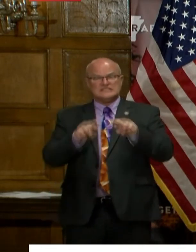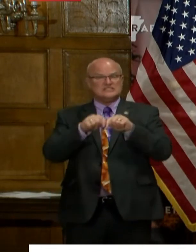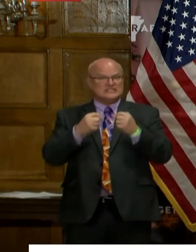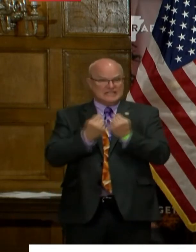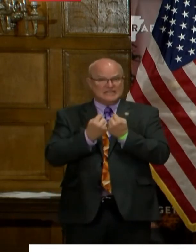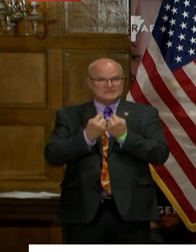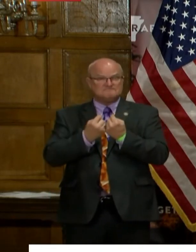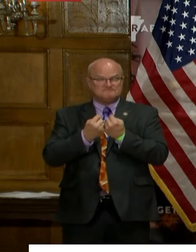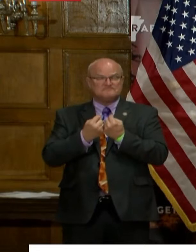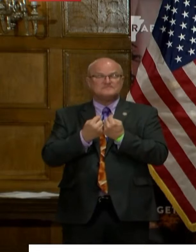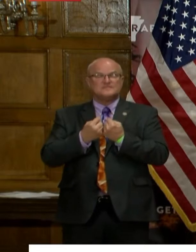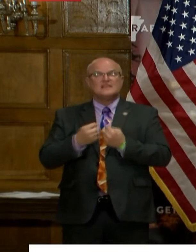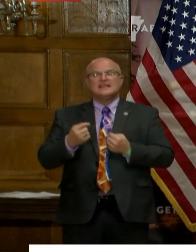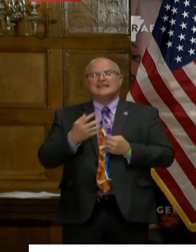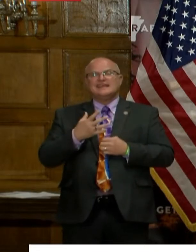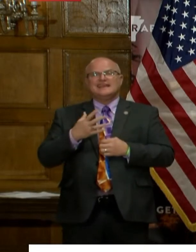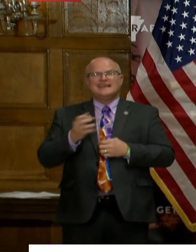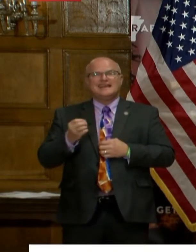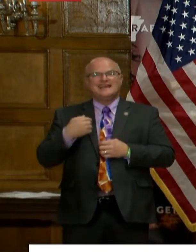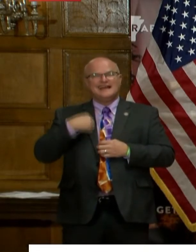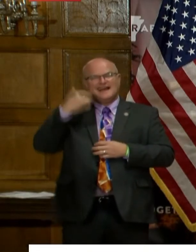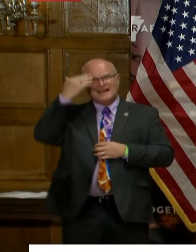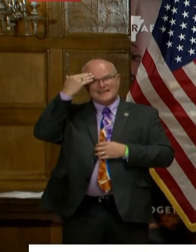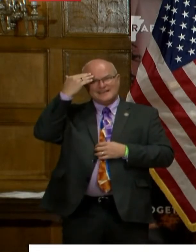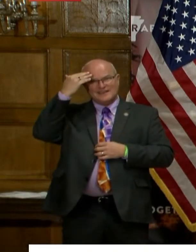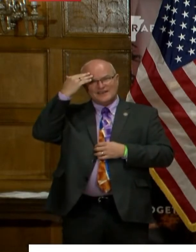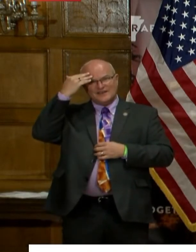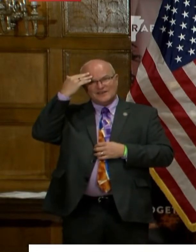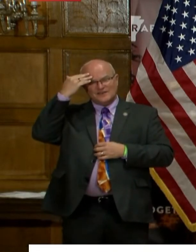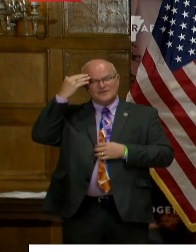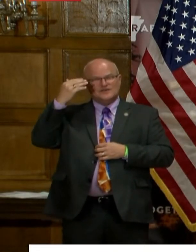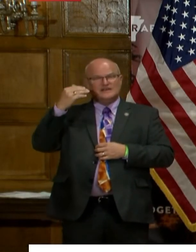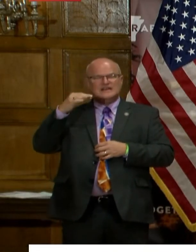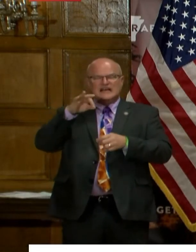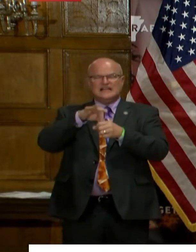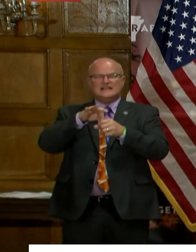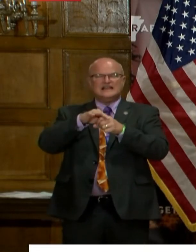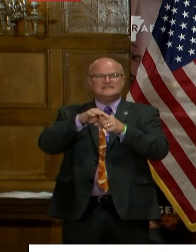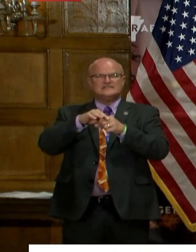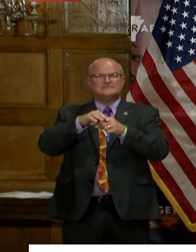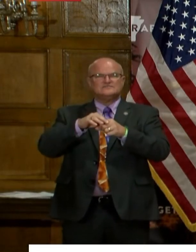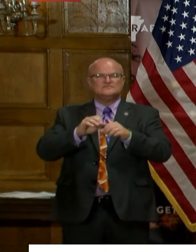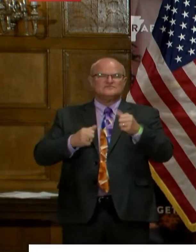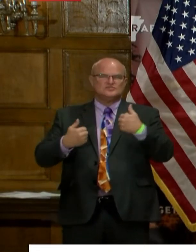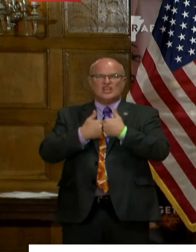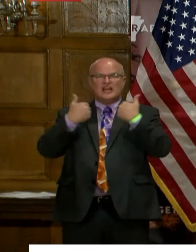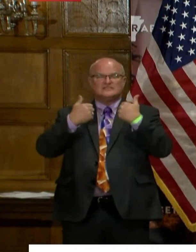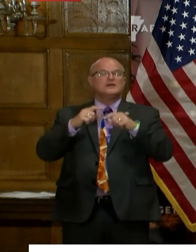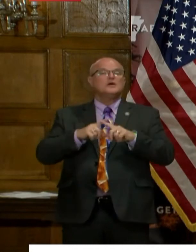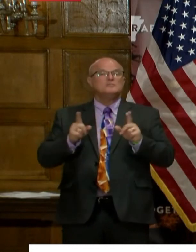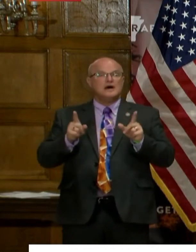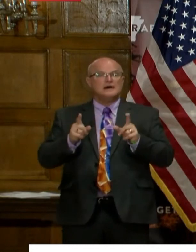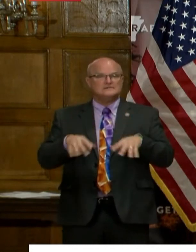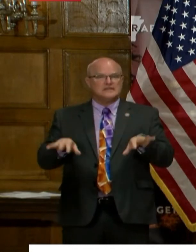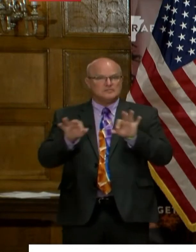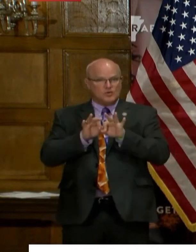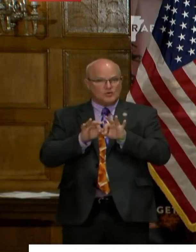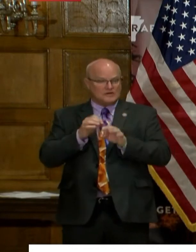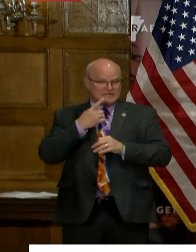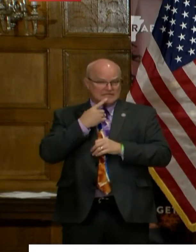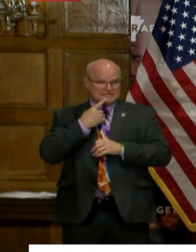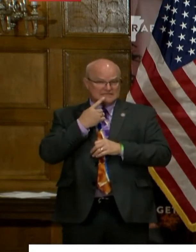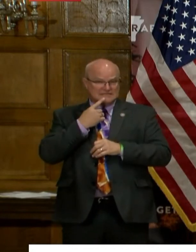team, and I know that there's election contests that are going on, but it is important, as I have